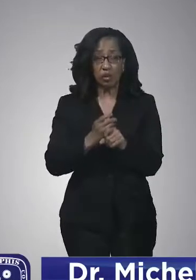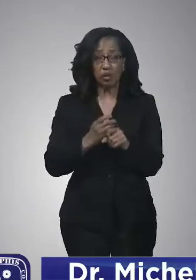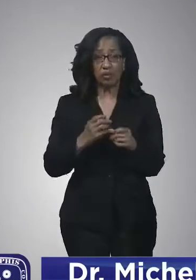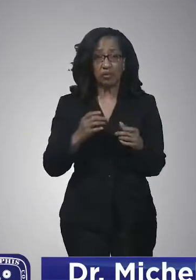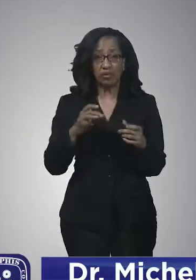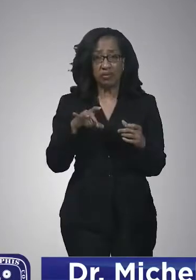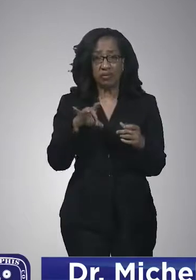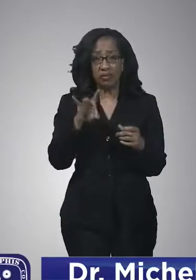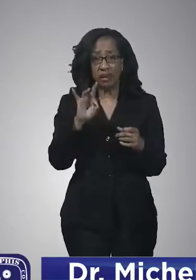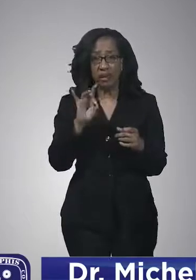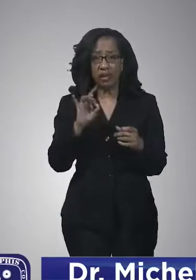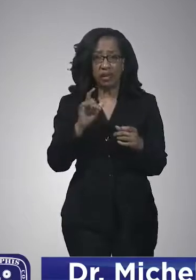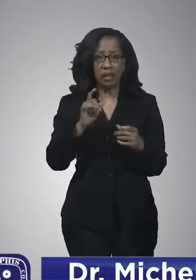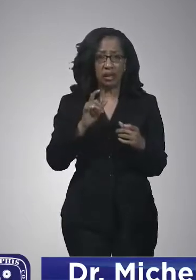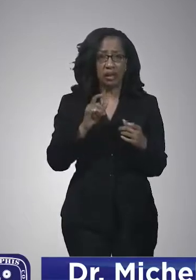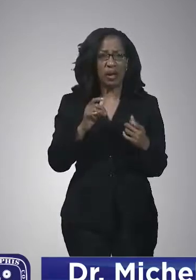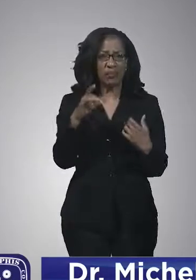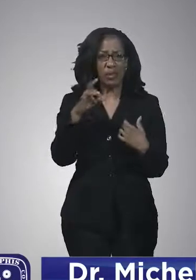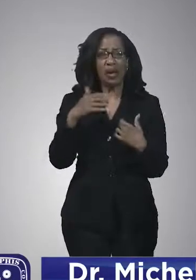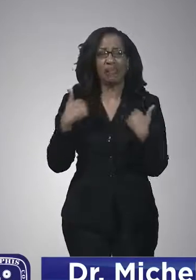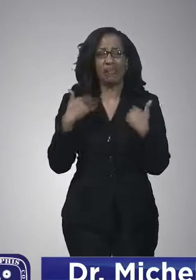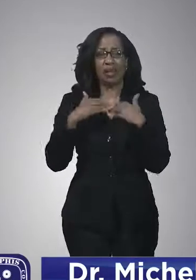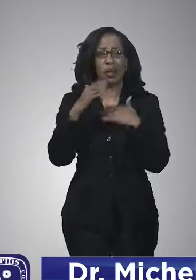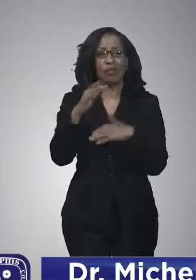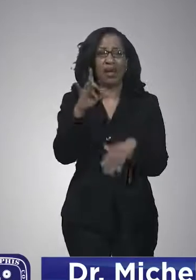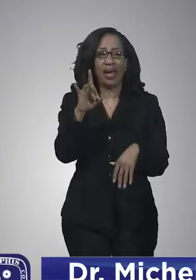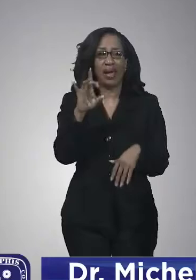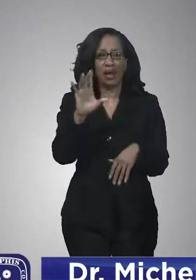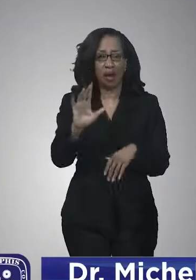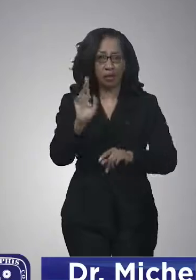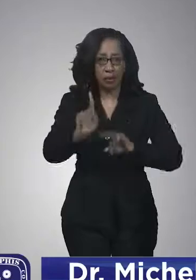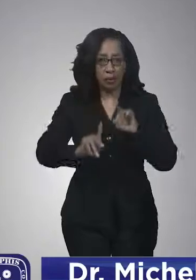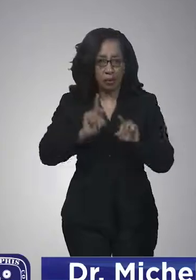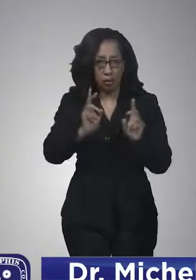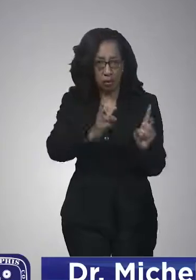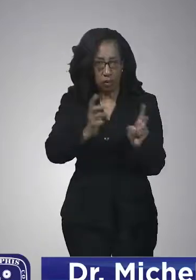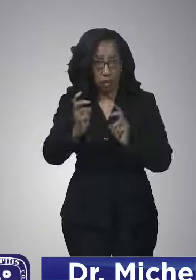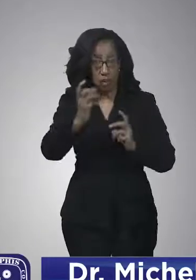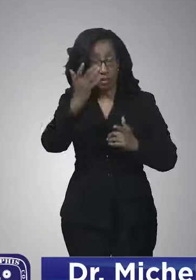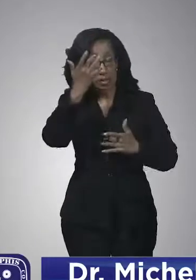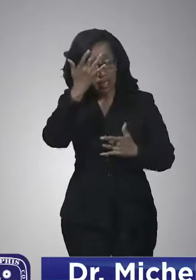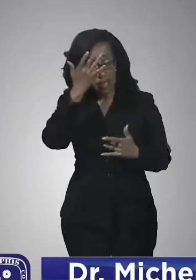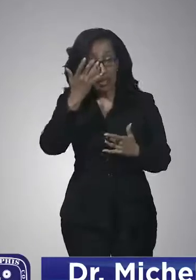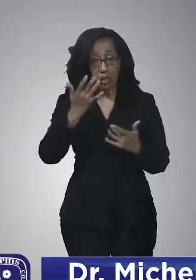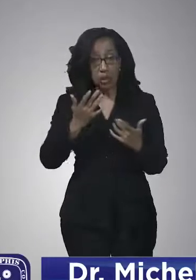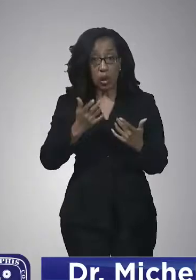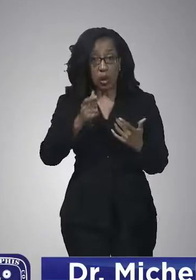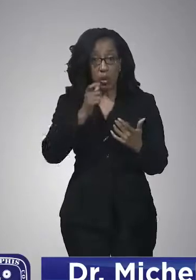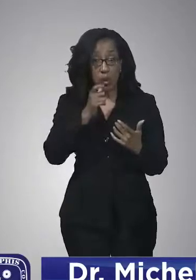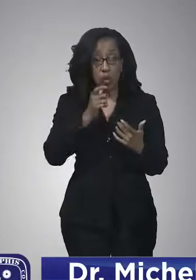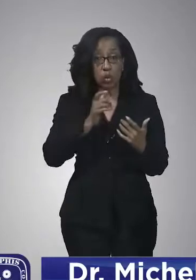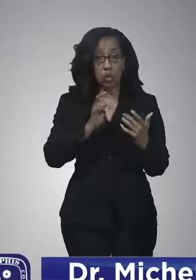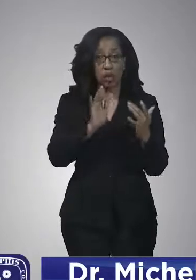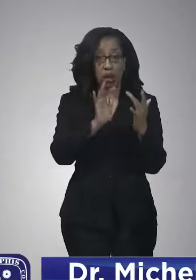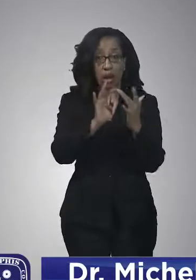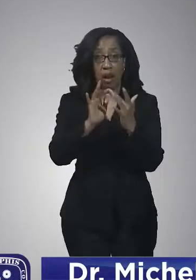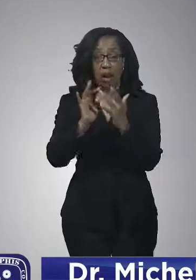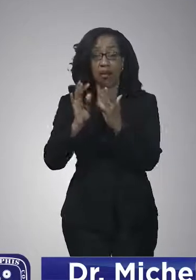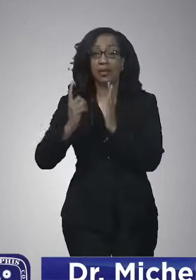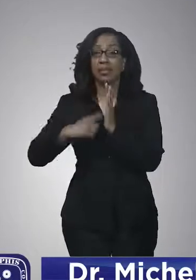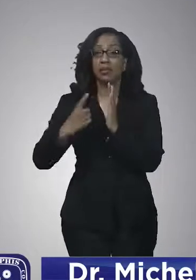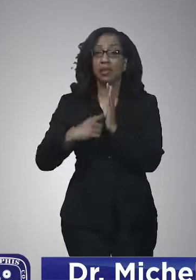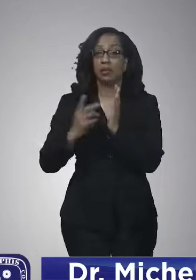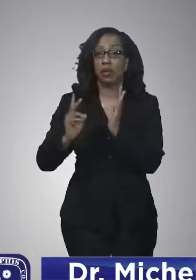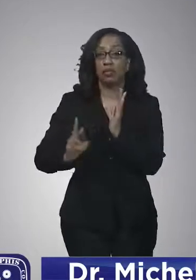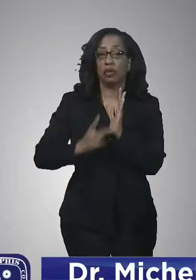plus cases a day. Now, with that said, the other thing you should remember is that sometimes there is a duplication because we want to